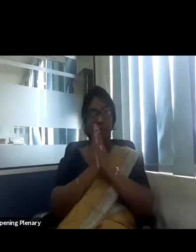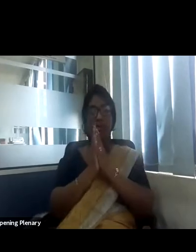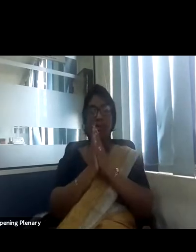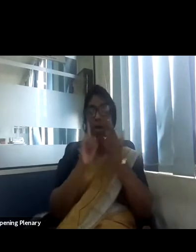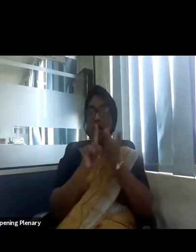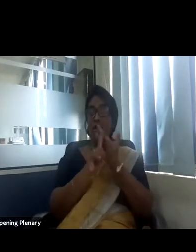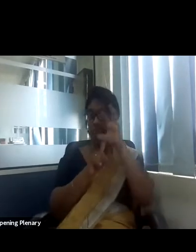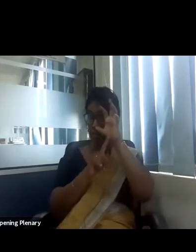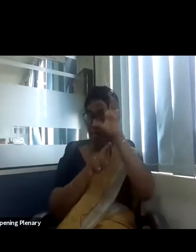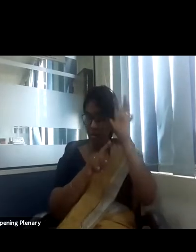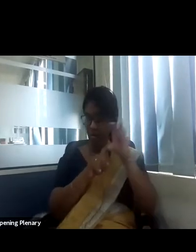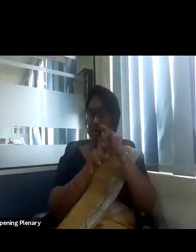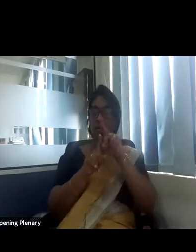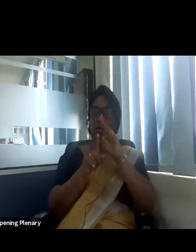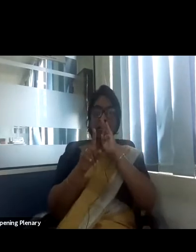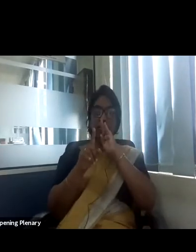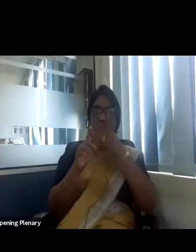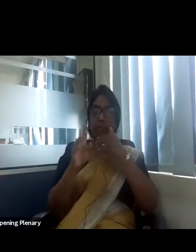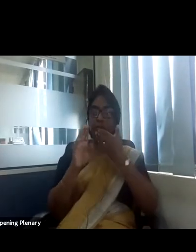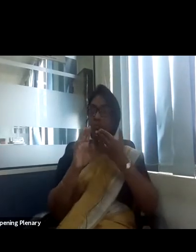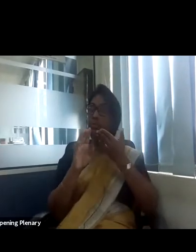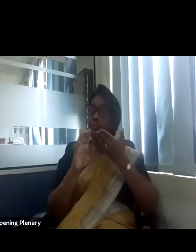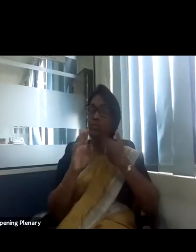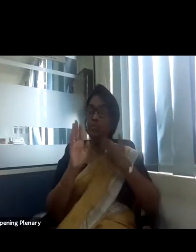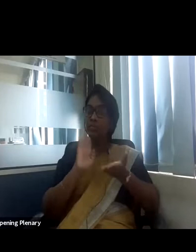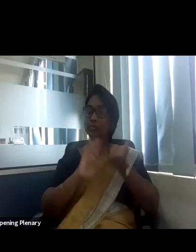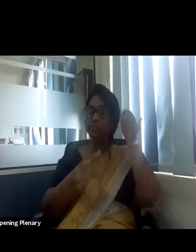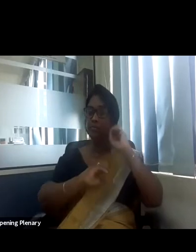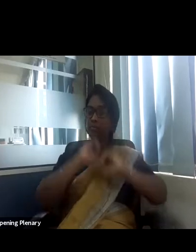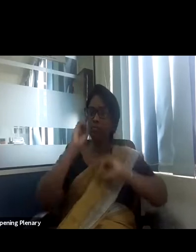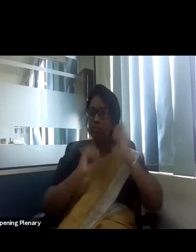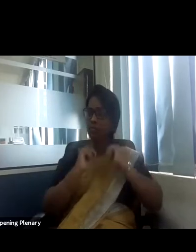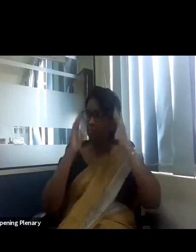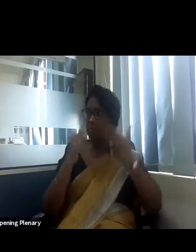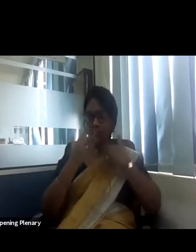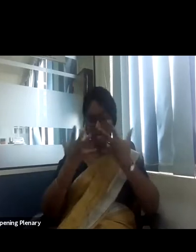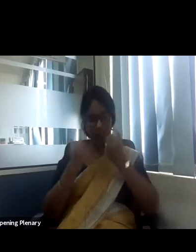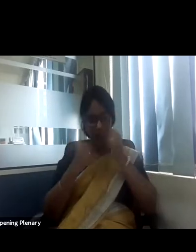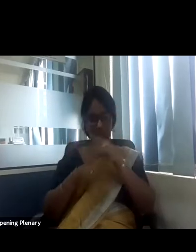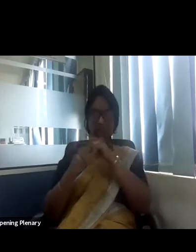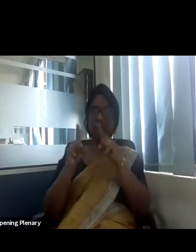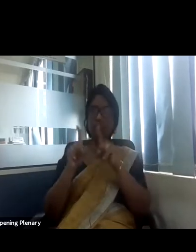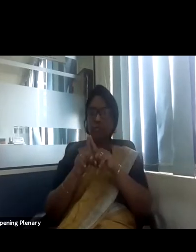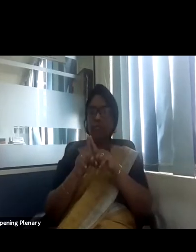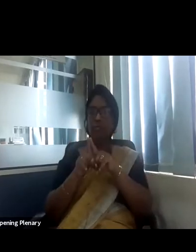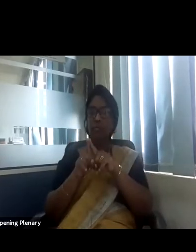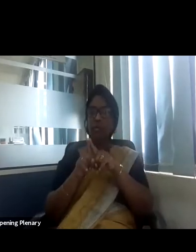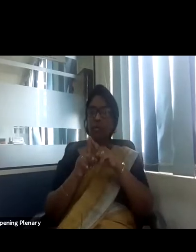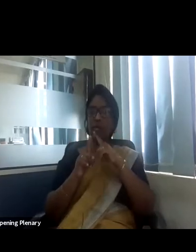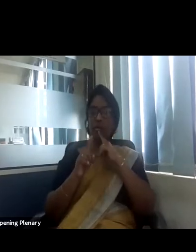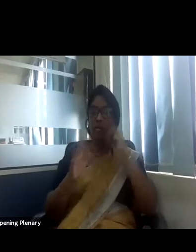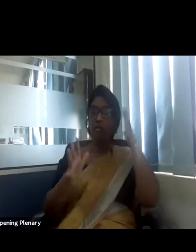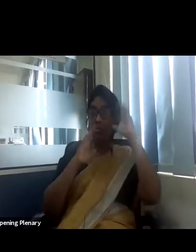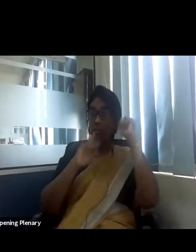Sri Lanka shows significant progress in achieving goal number 1 on no poverty, goal number 4 on quality education, goal number